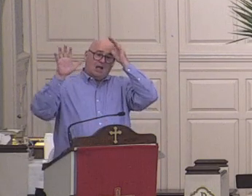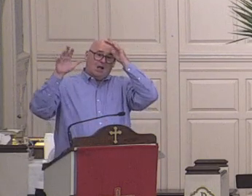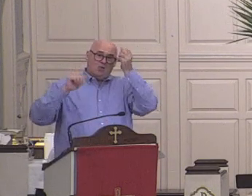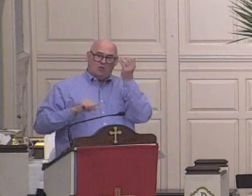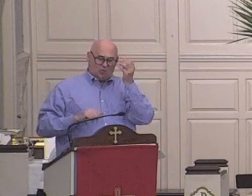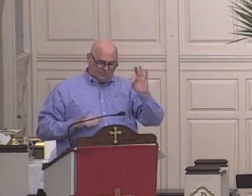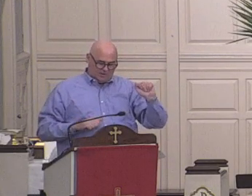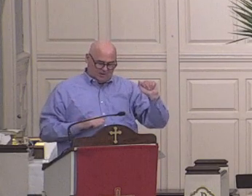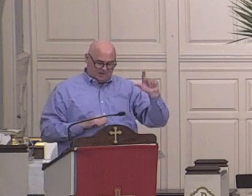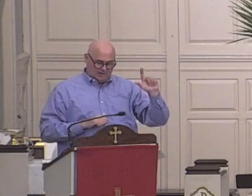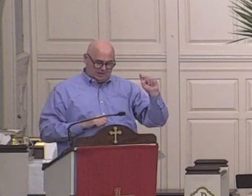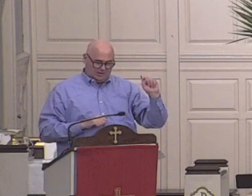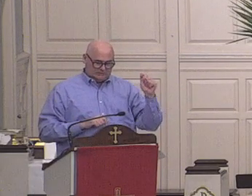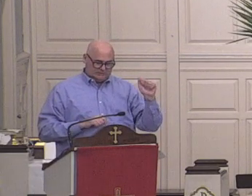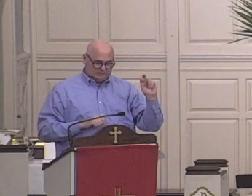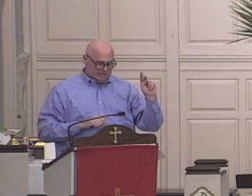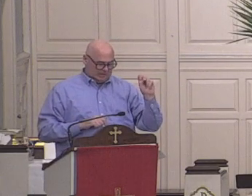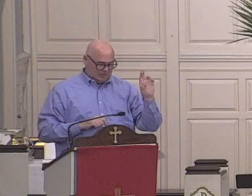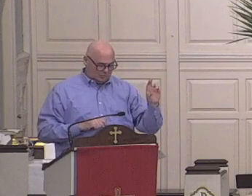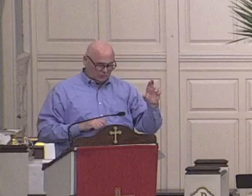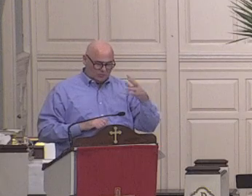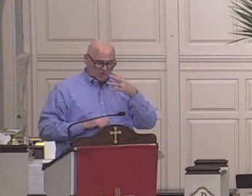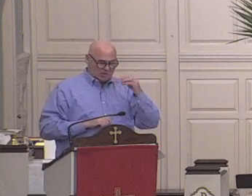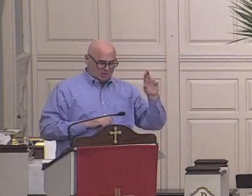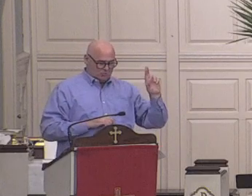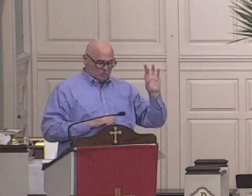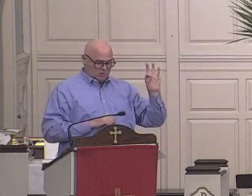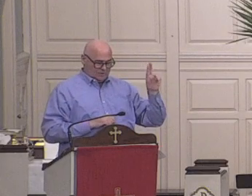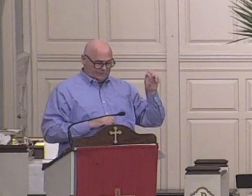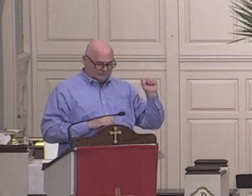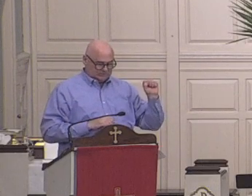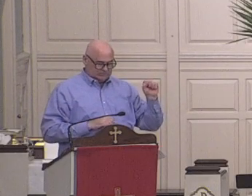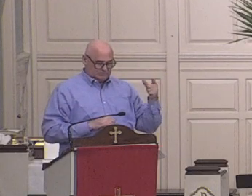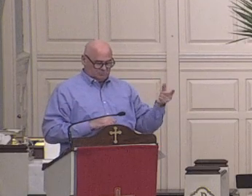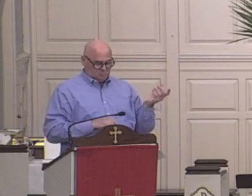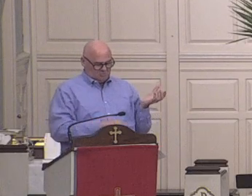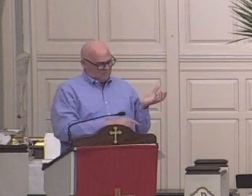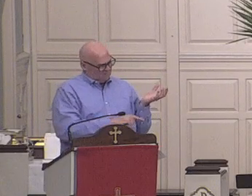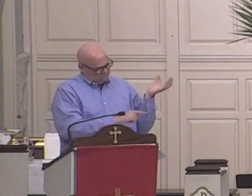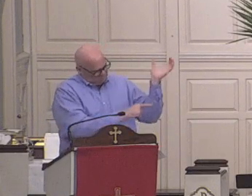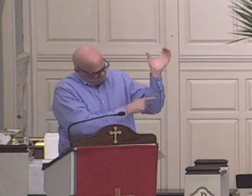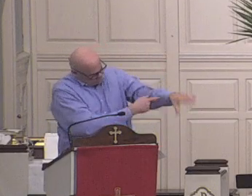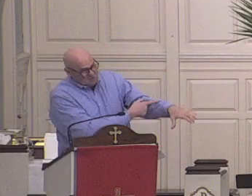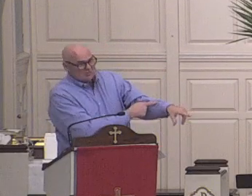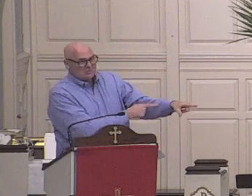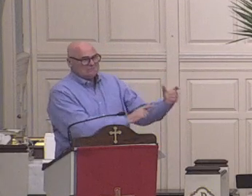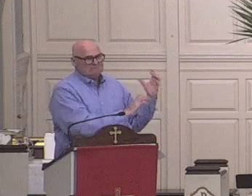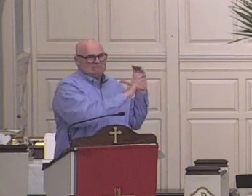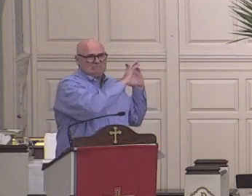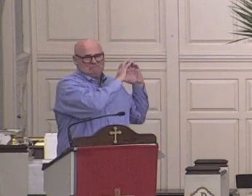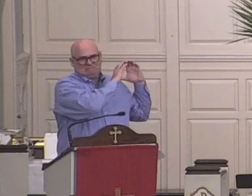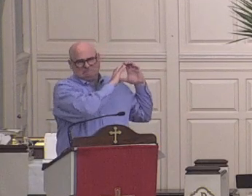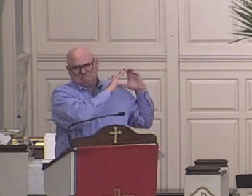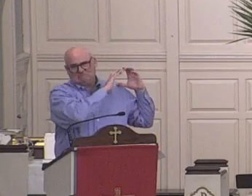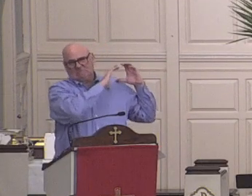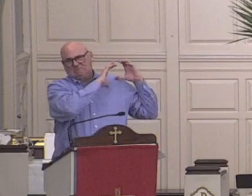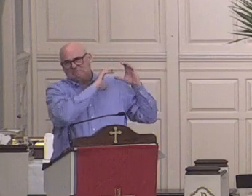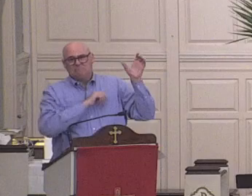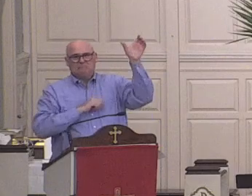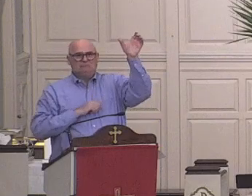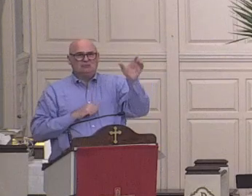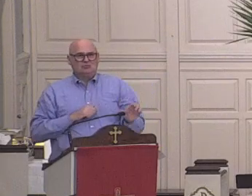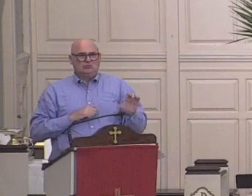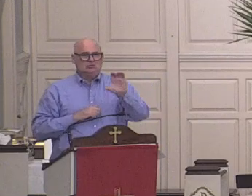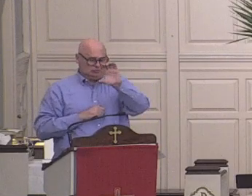who was coming in from the country, the father of Alexander and Rufus, to